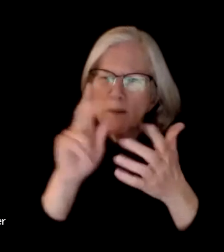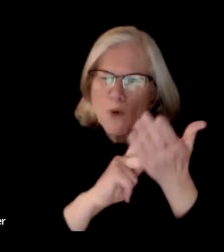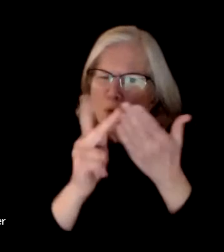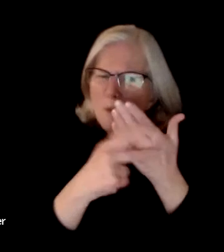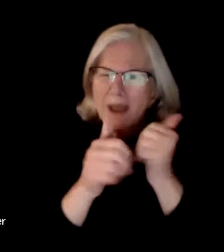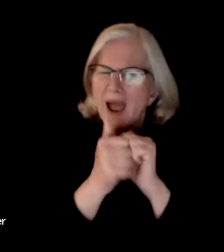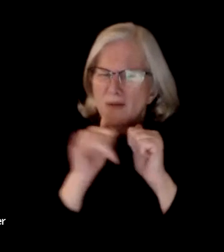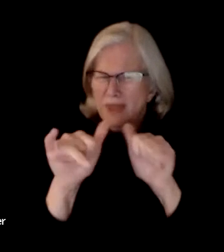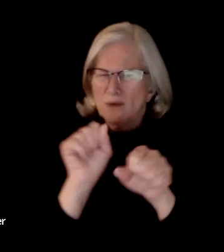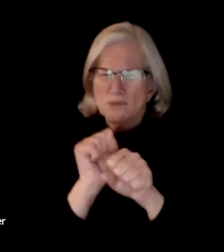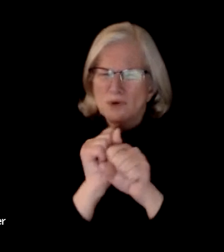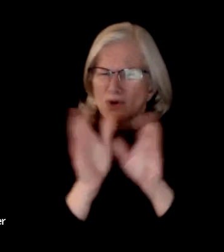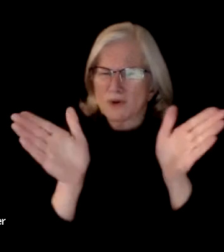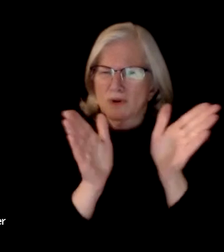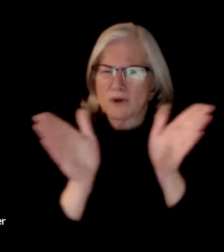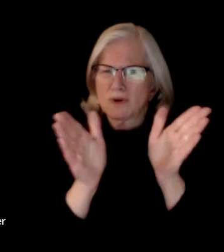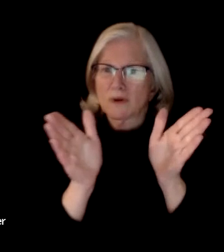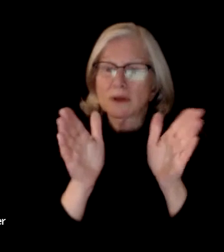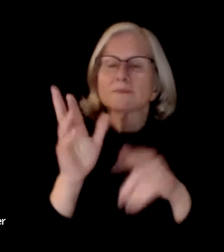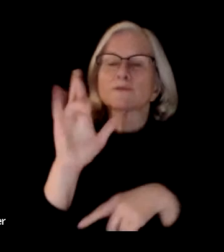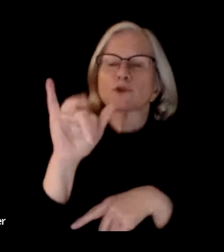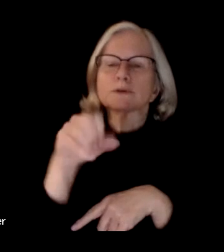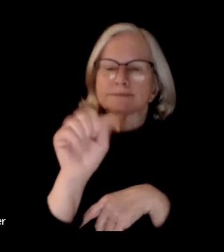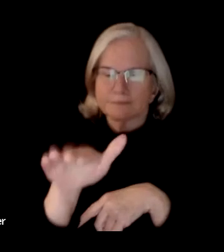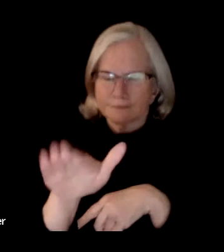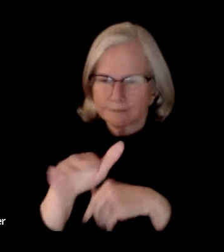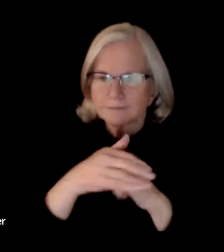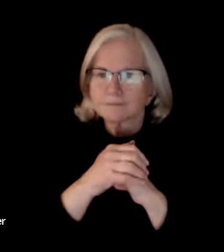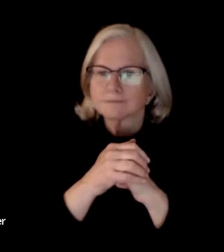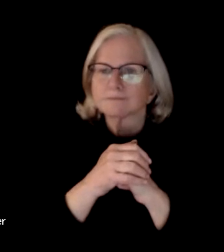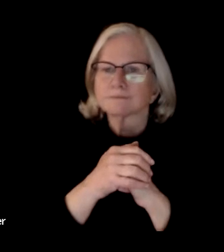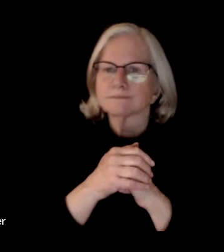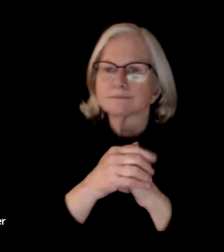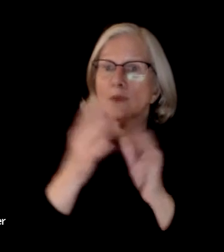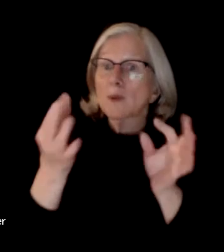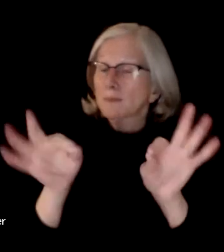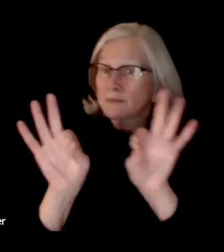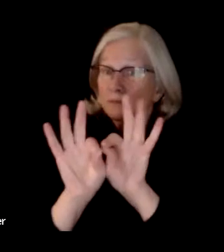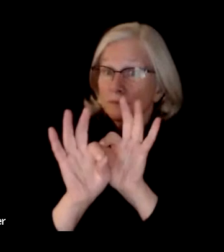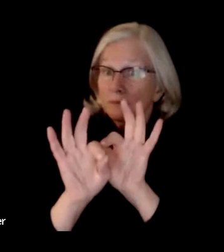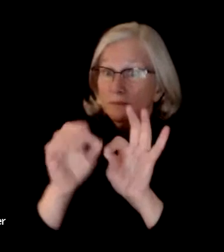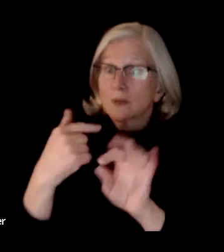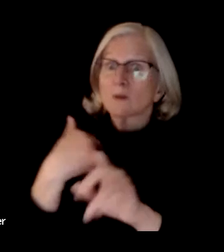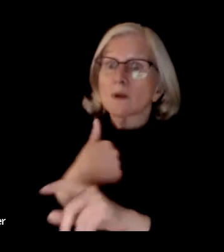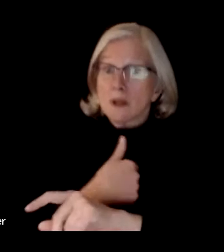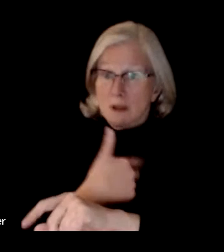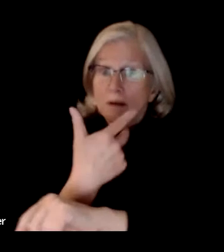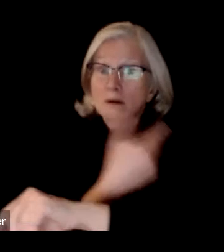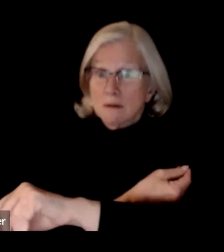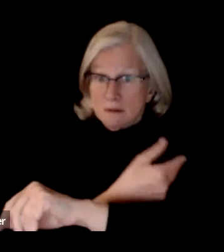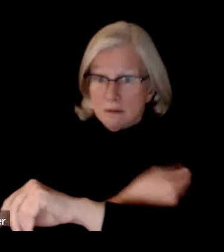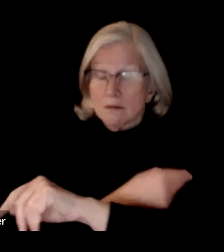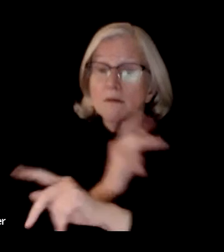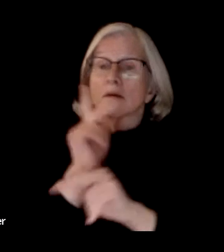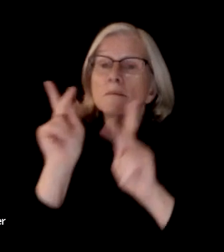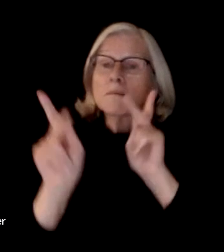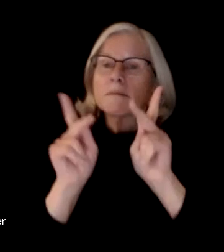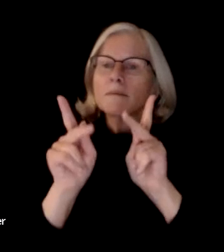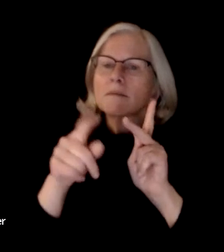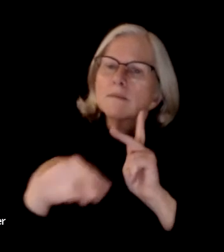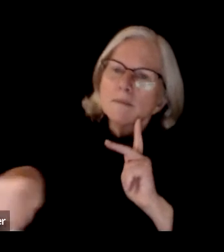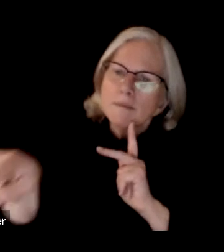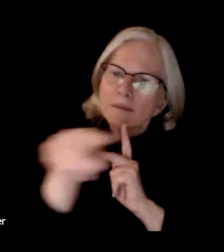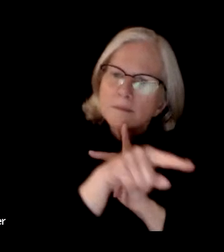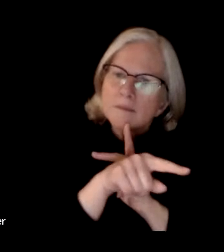Well, a couple things. One is that it's very important that we're vaccinating individuals who fall into the priority